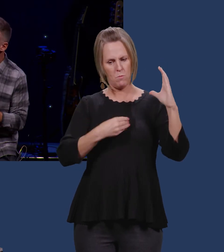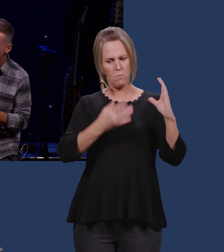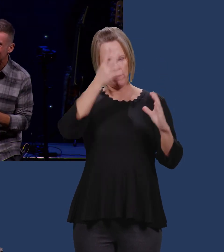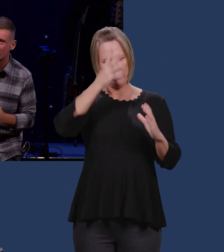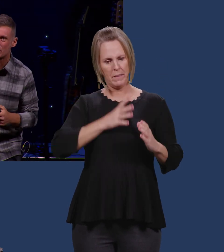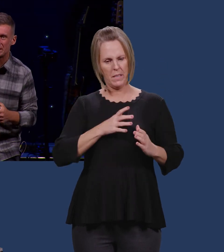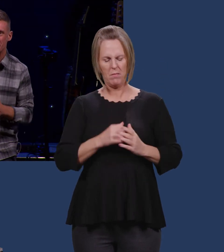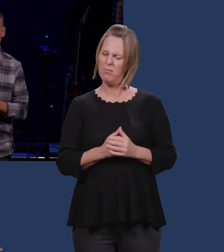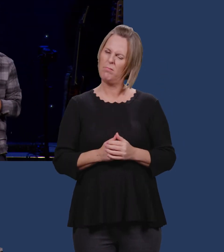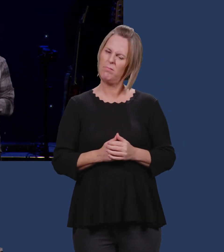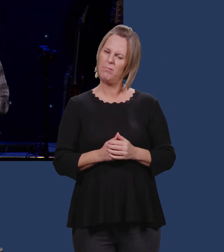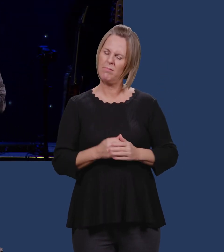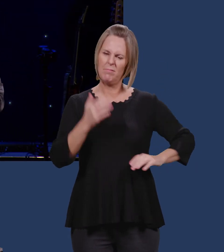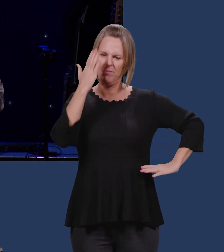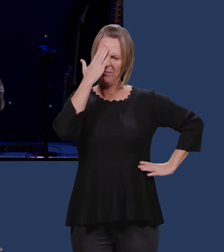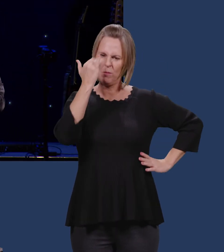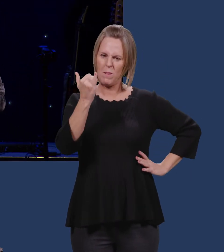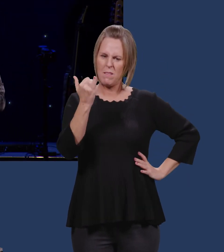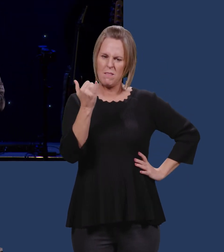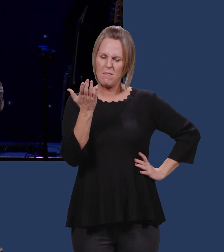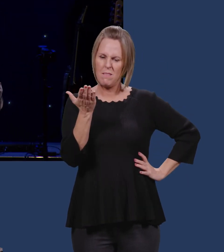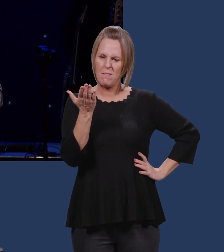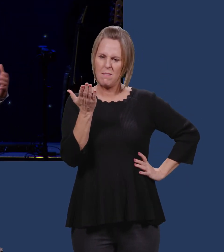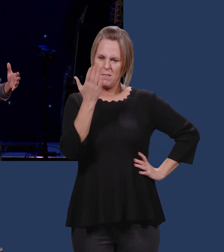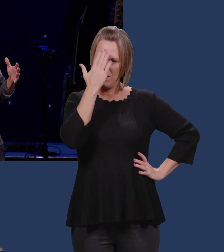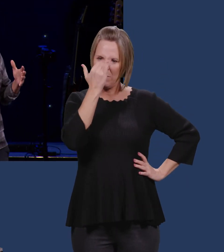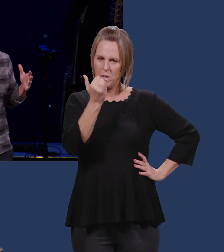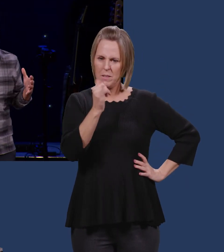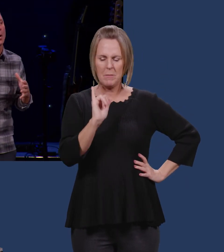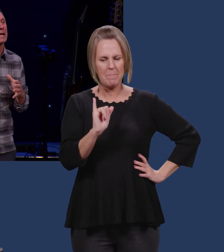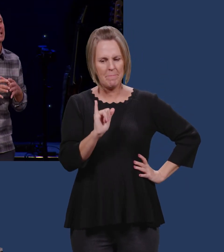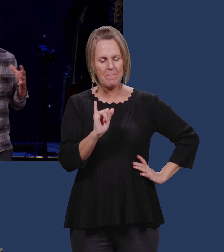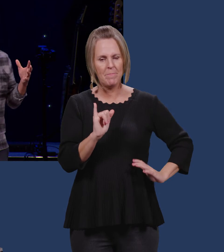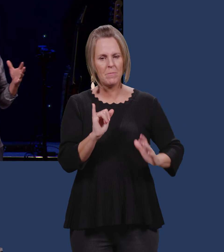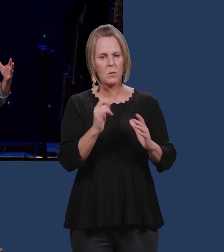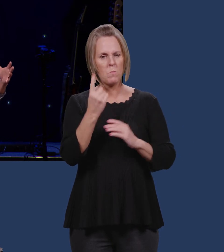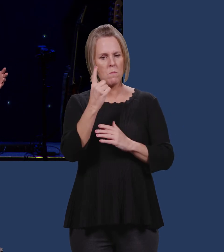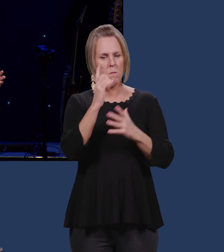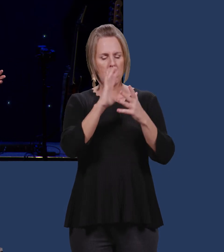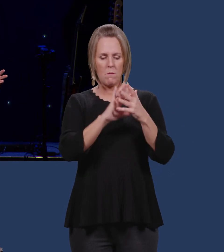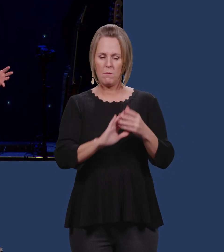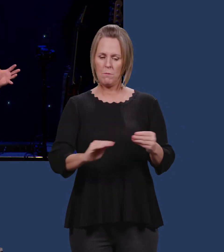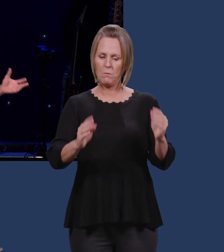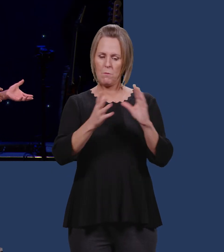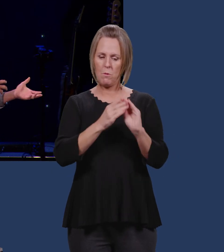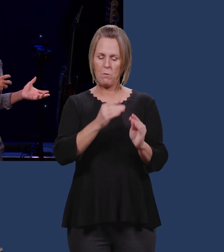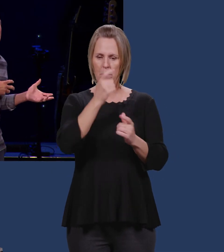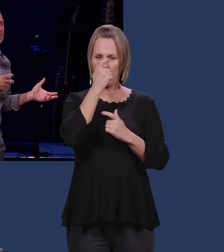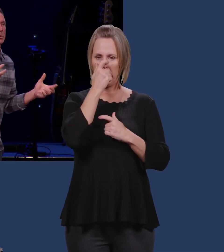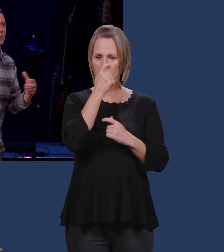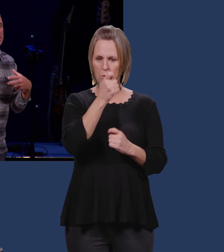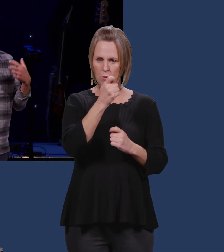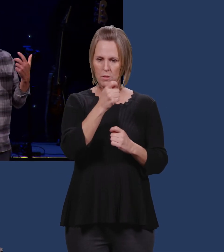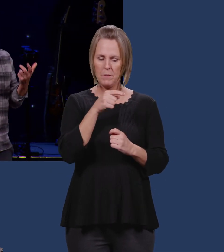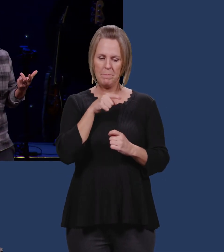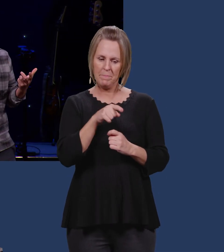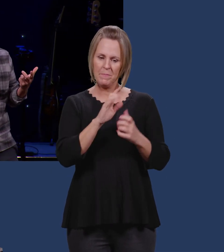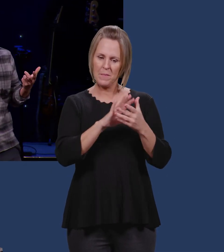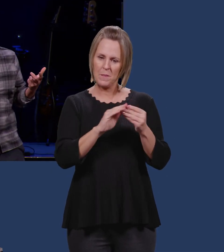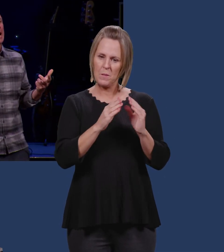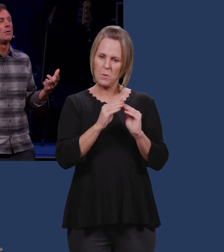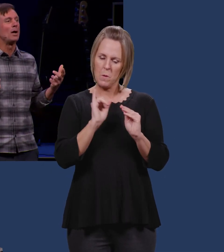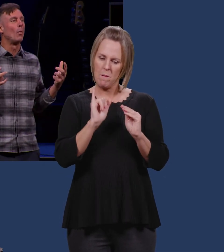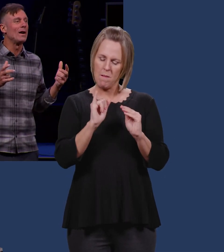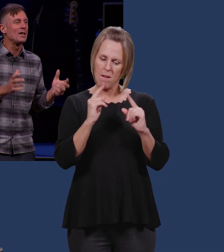why do we think of Jesus that way? Well, it's a pretty interesting story, and like every good story, it has a lot of twists and